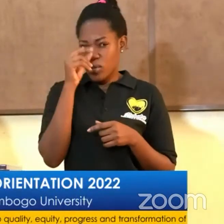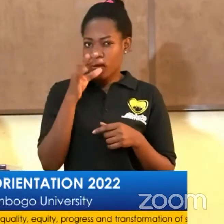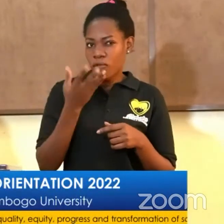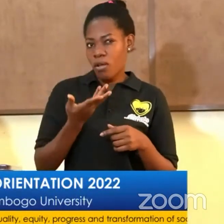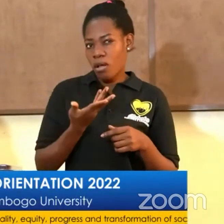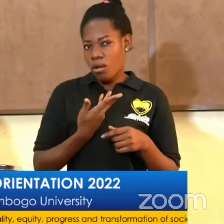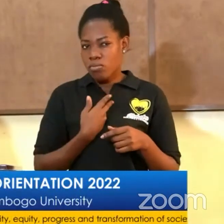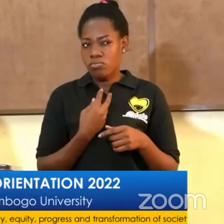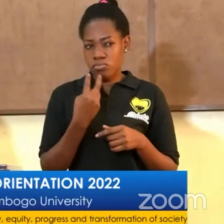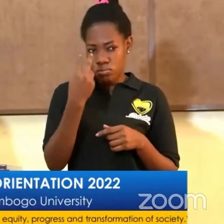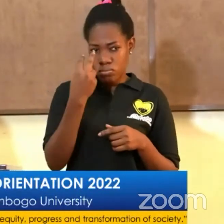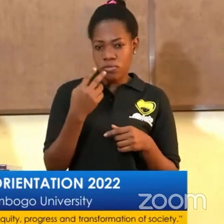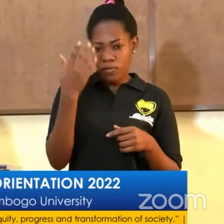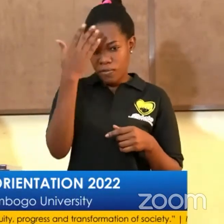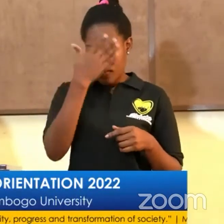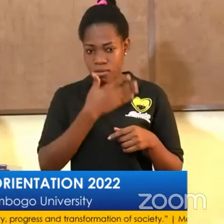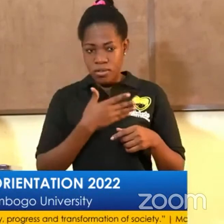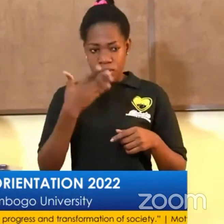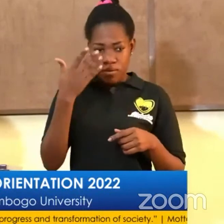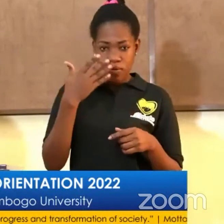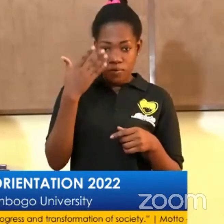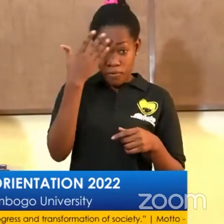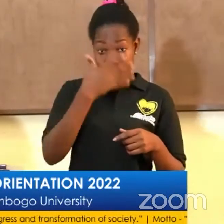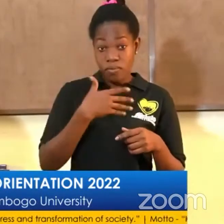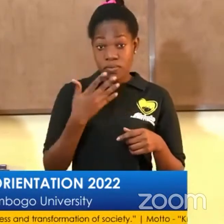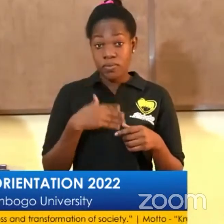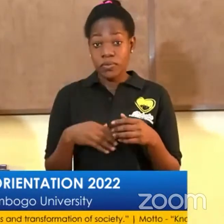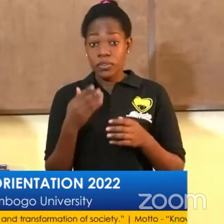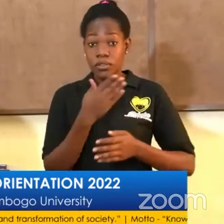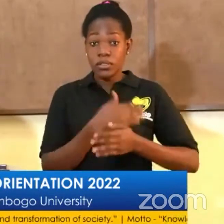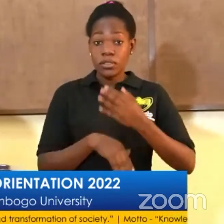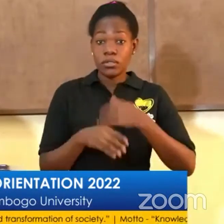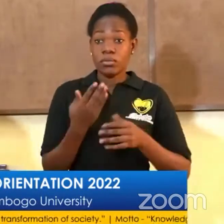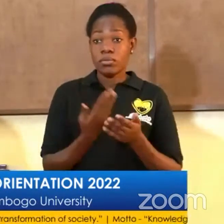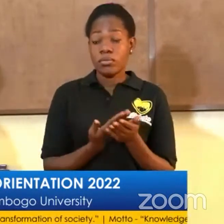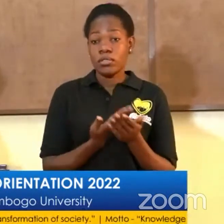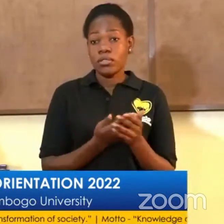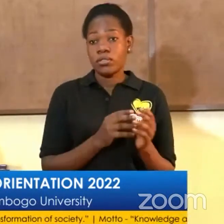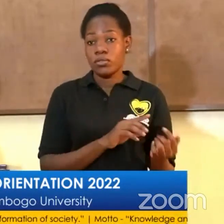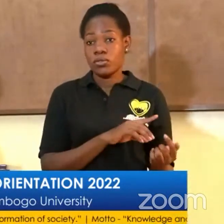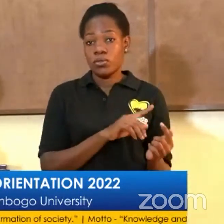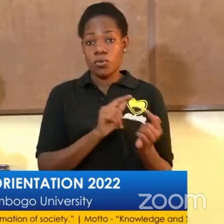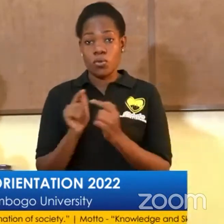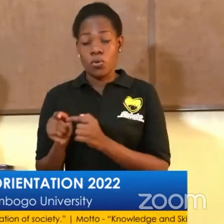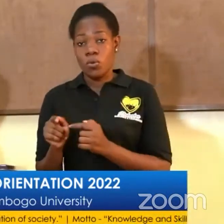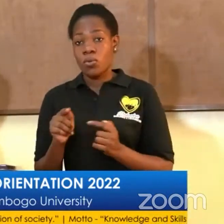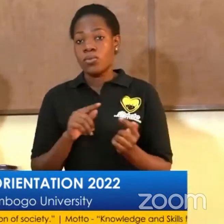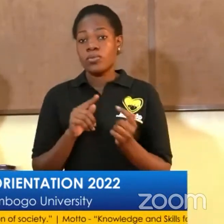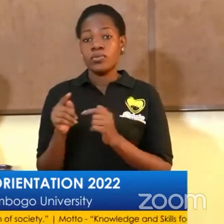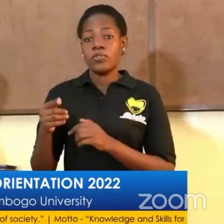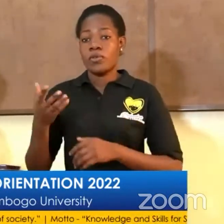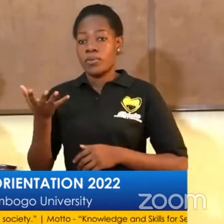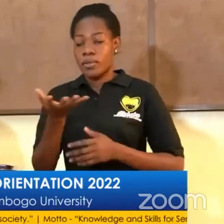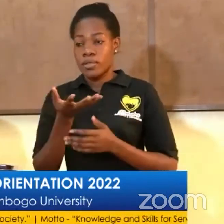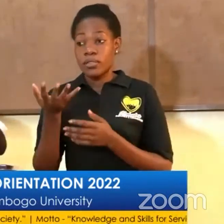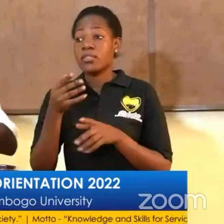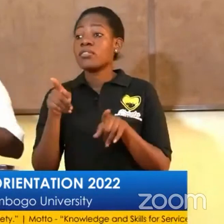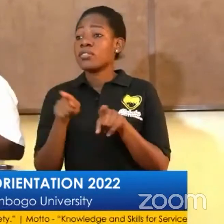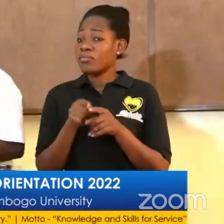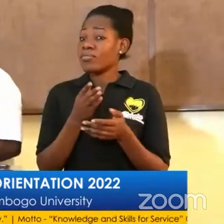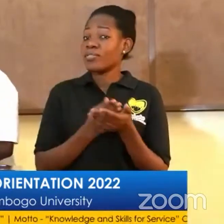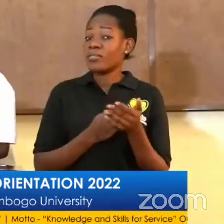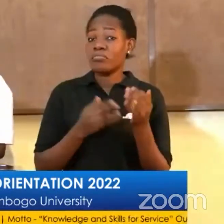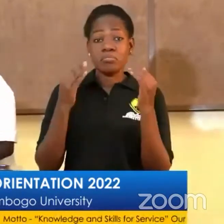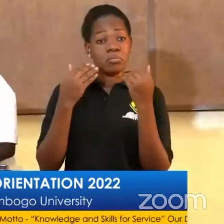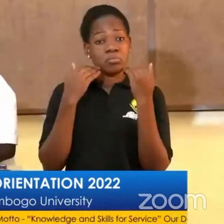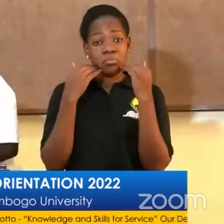or disabilities should go for assessment. Then even there are those who don't know that they have